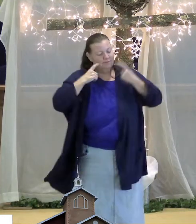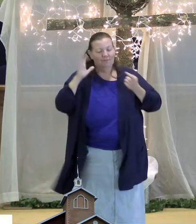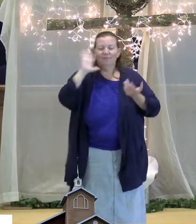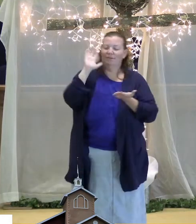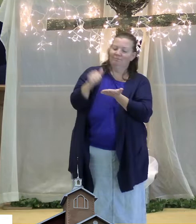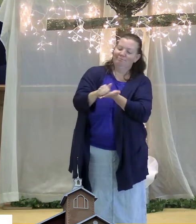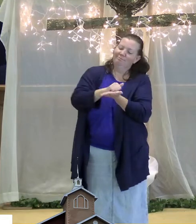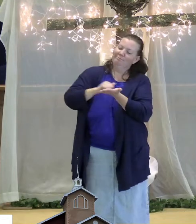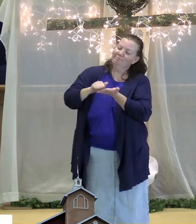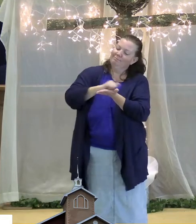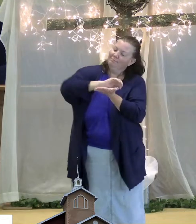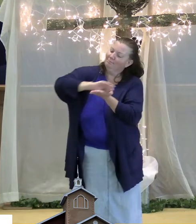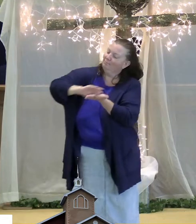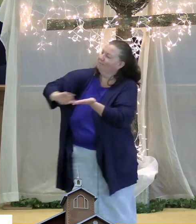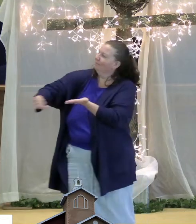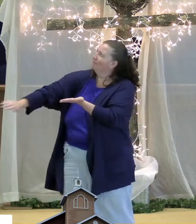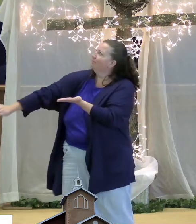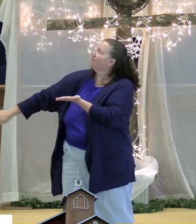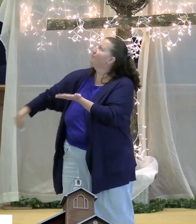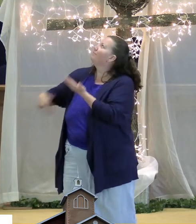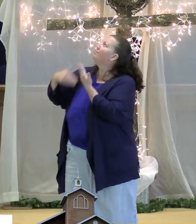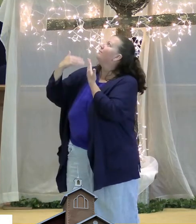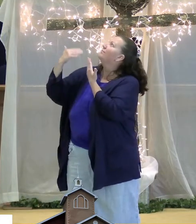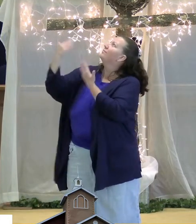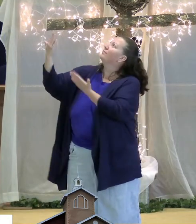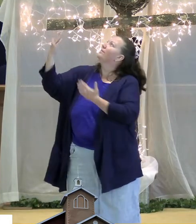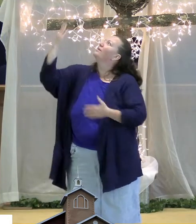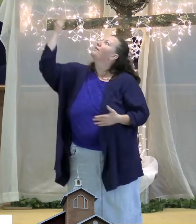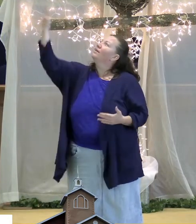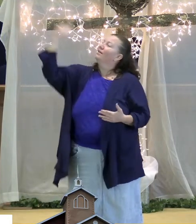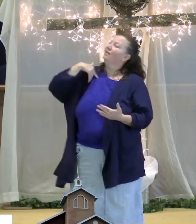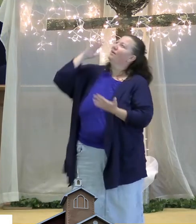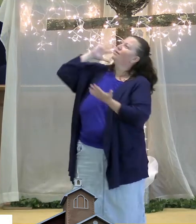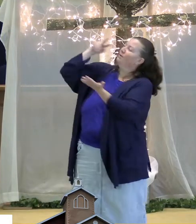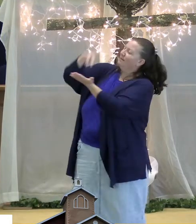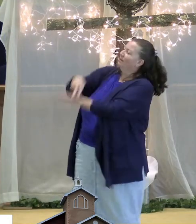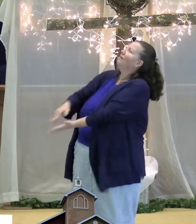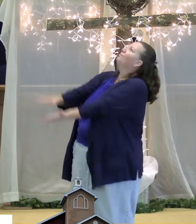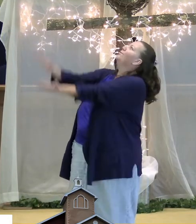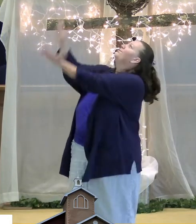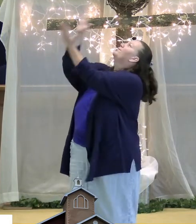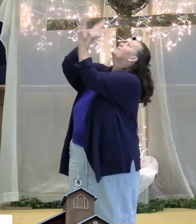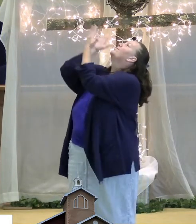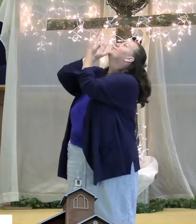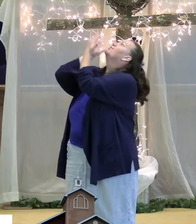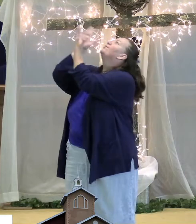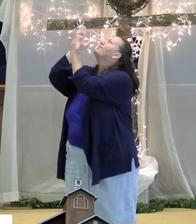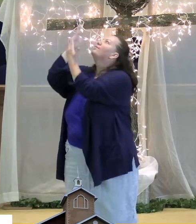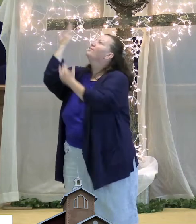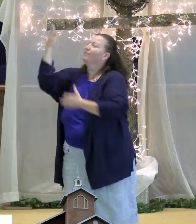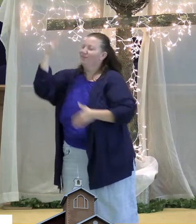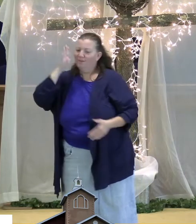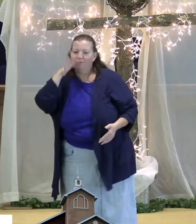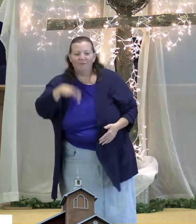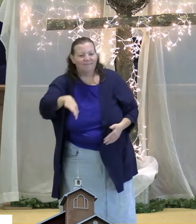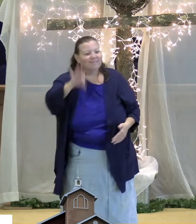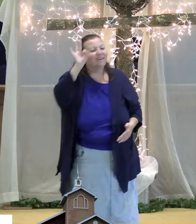the sorrows erased. And when I stand before you, I will find that